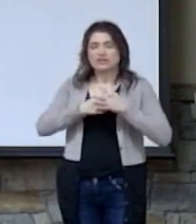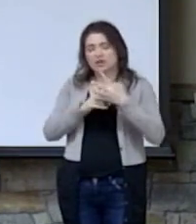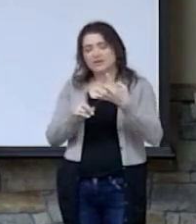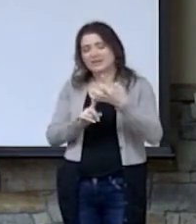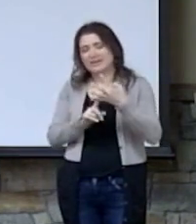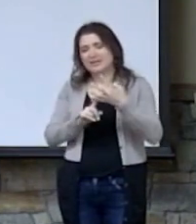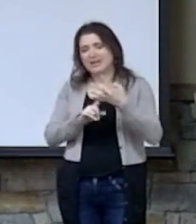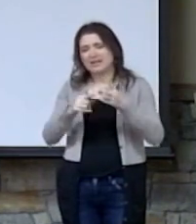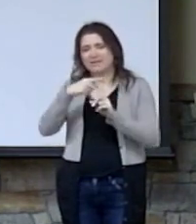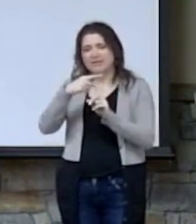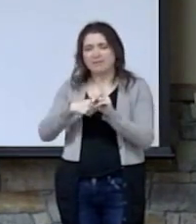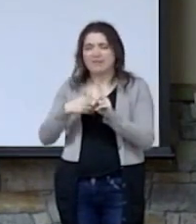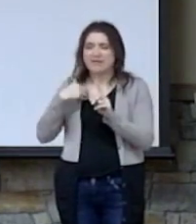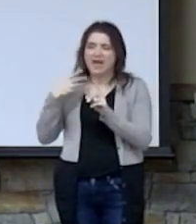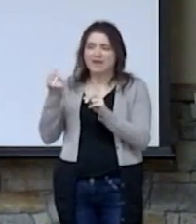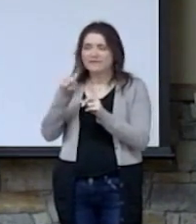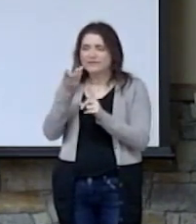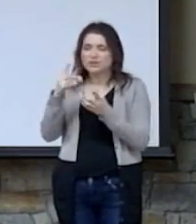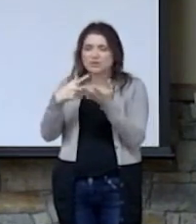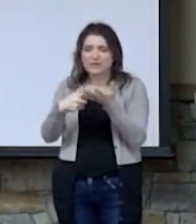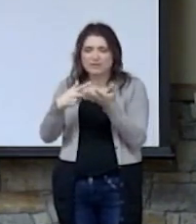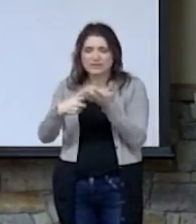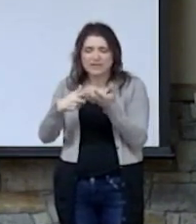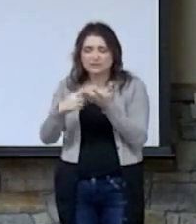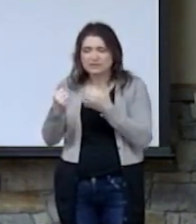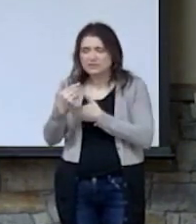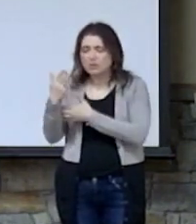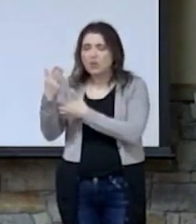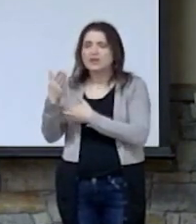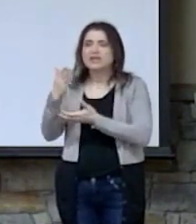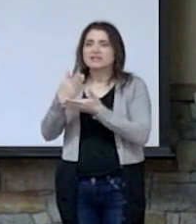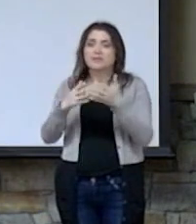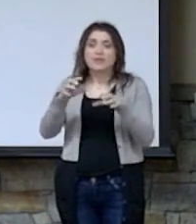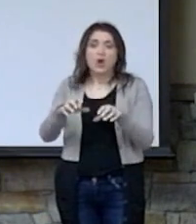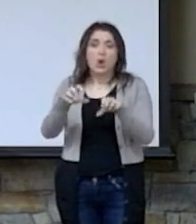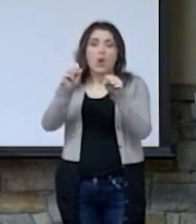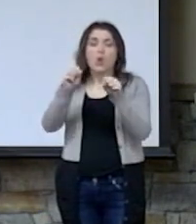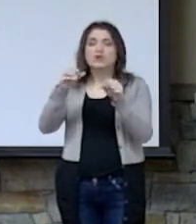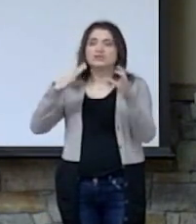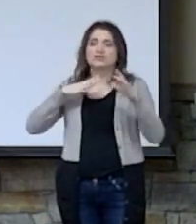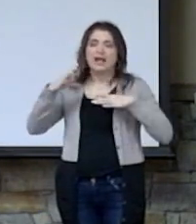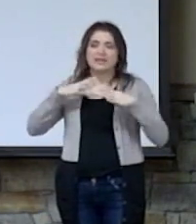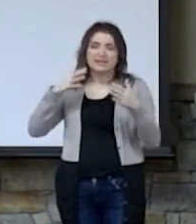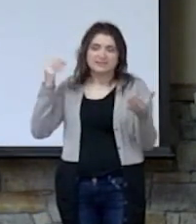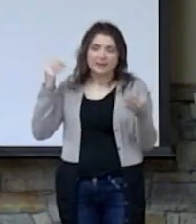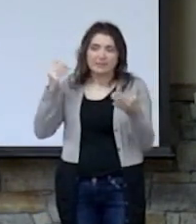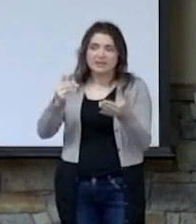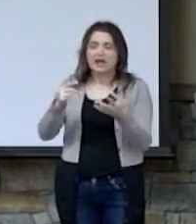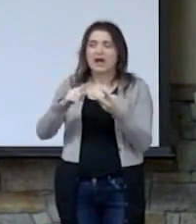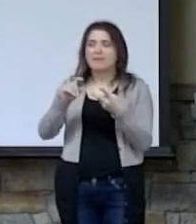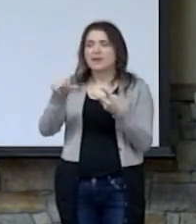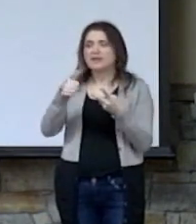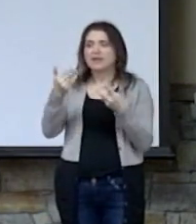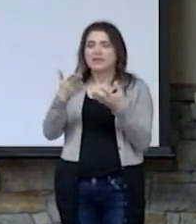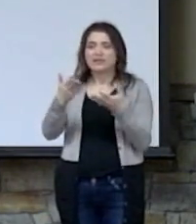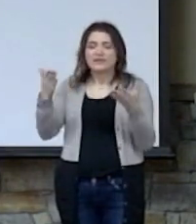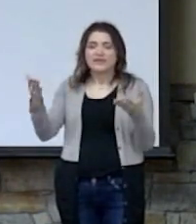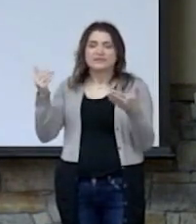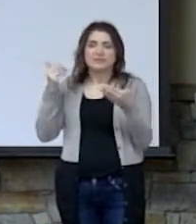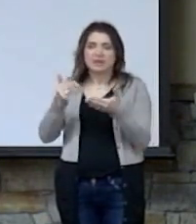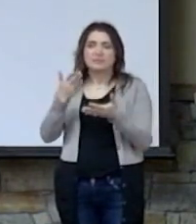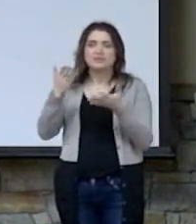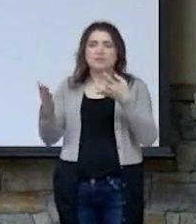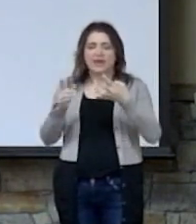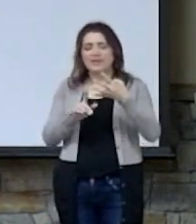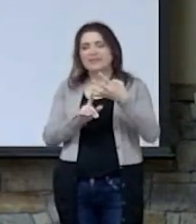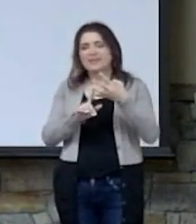month. I had a couple of conversations this morning, and some of the hosts, there's holidays coming up and a couple other things going on, so it'll probably be the end of this